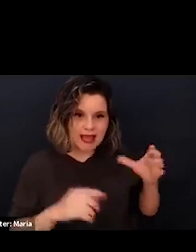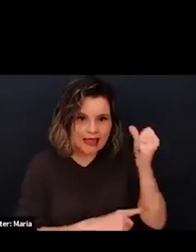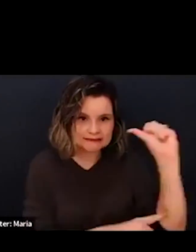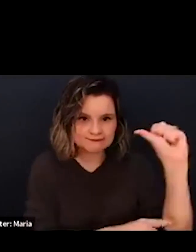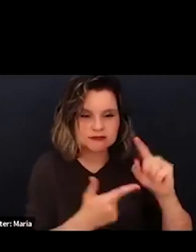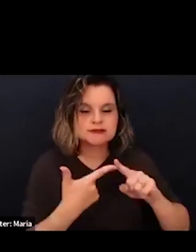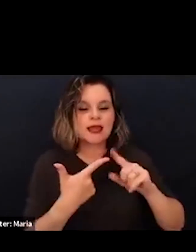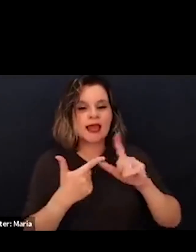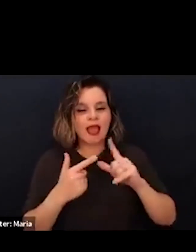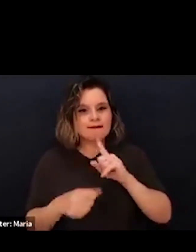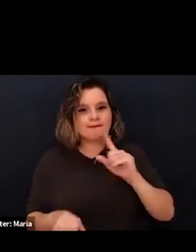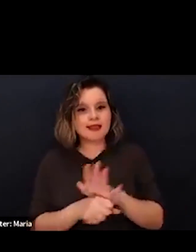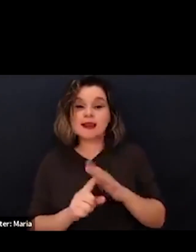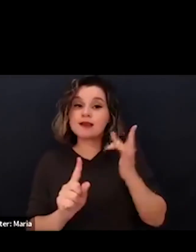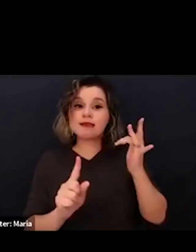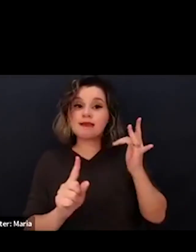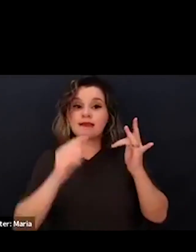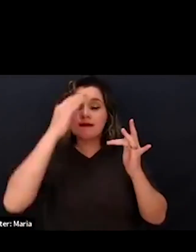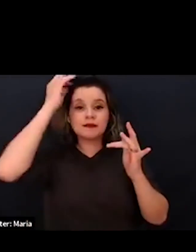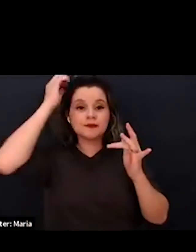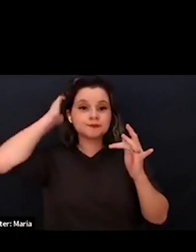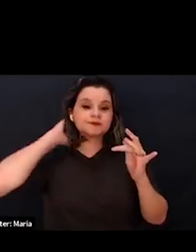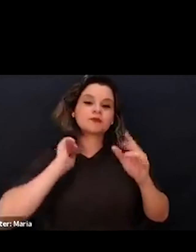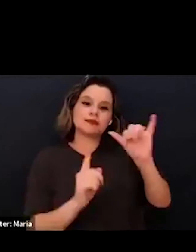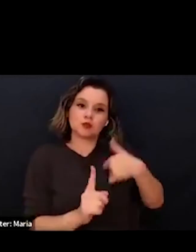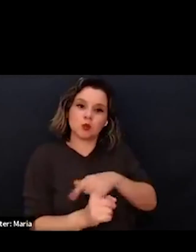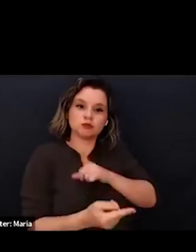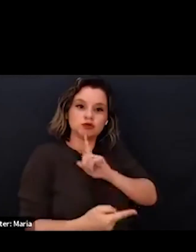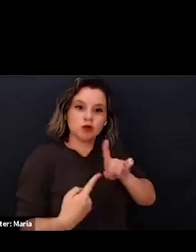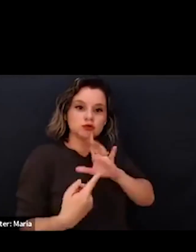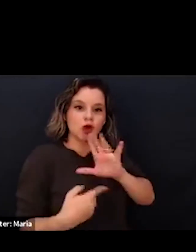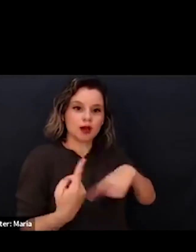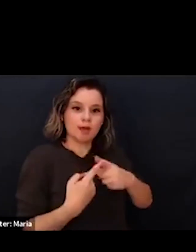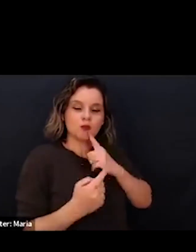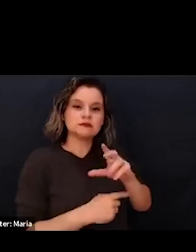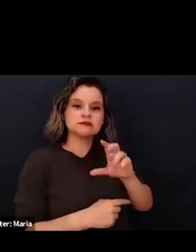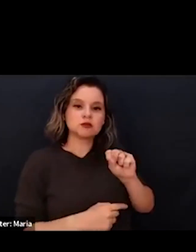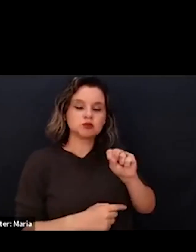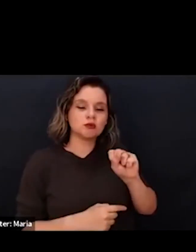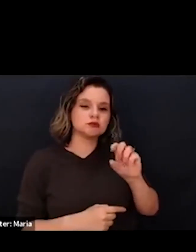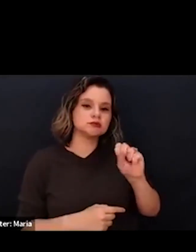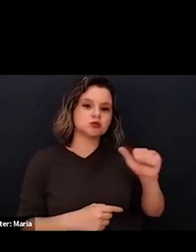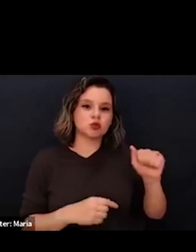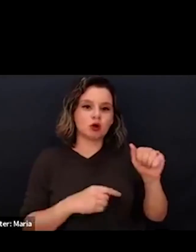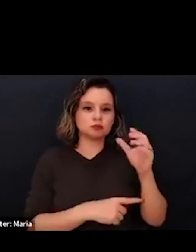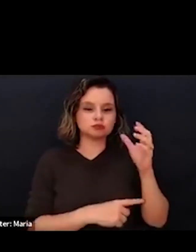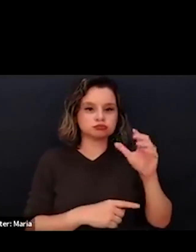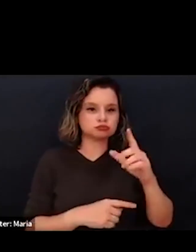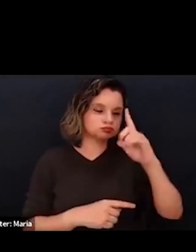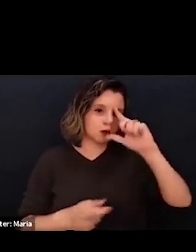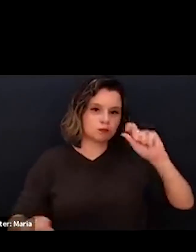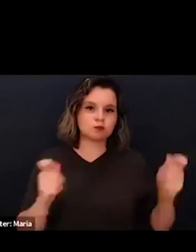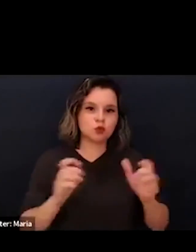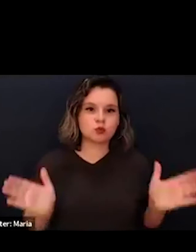justice committed, because that's what we're talking about in the sexual assault movement. We're talking about men who are committed to that kind